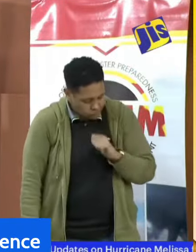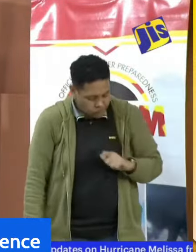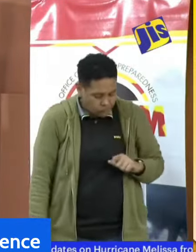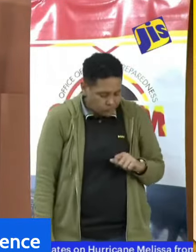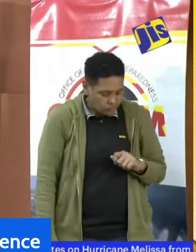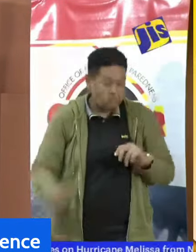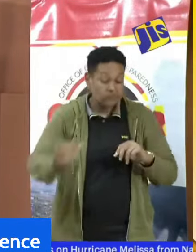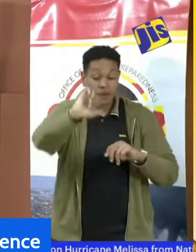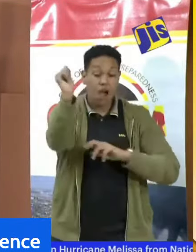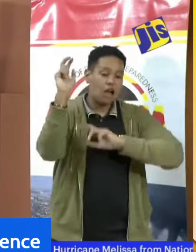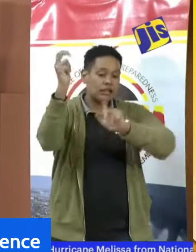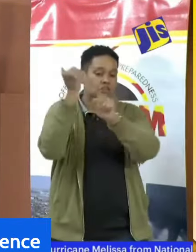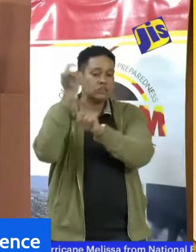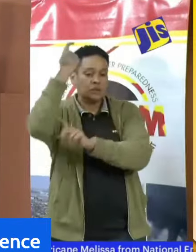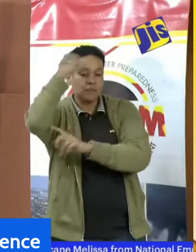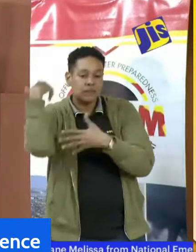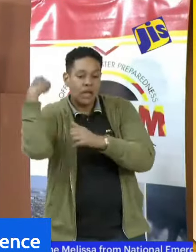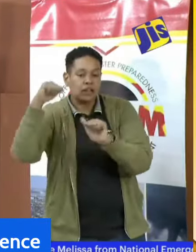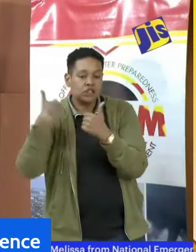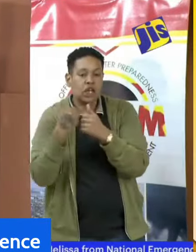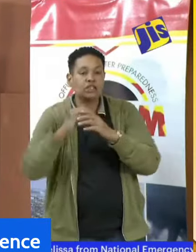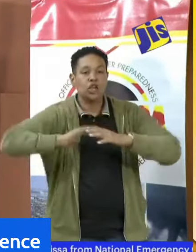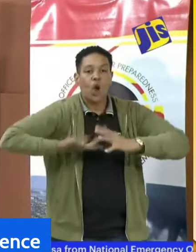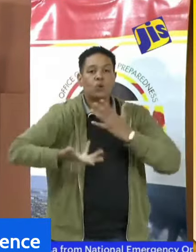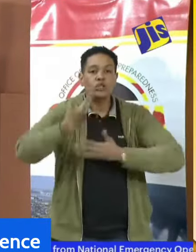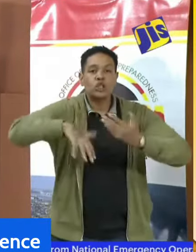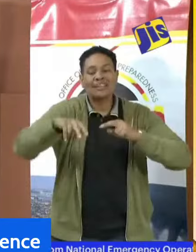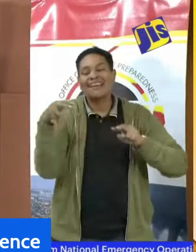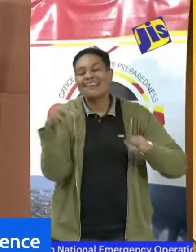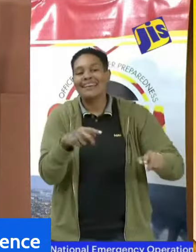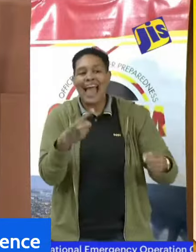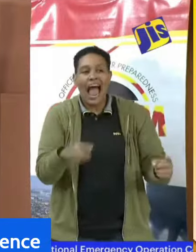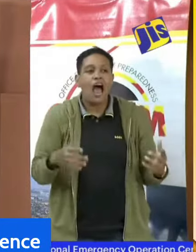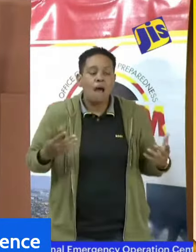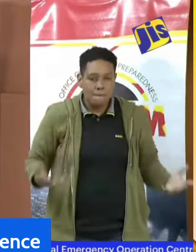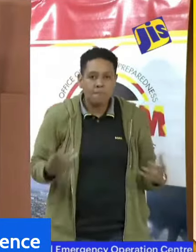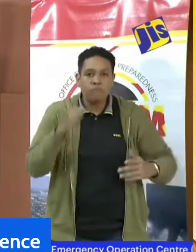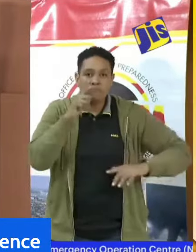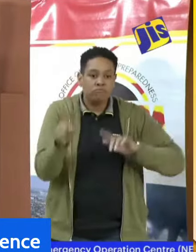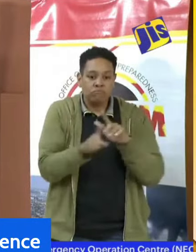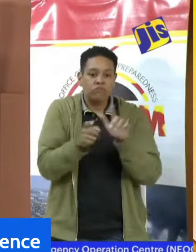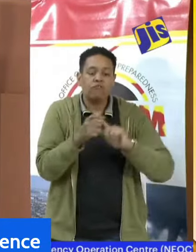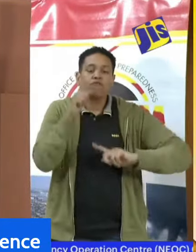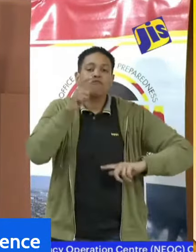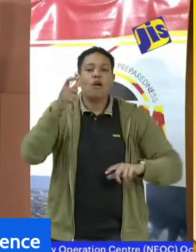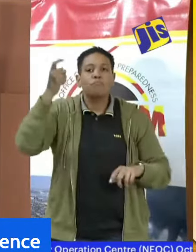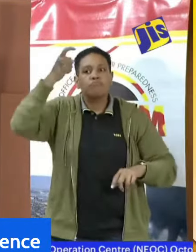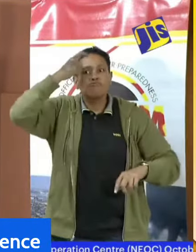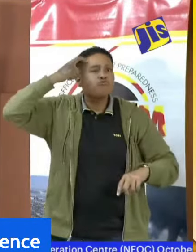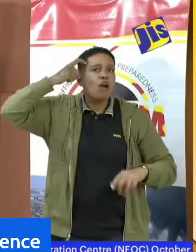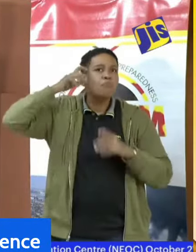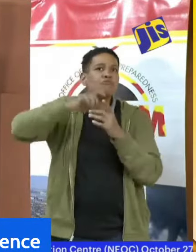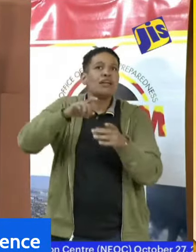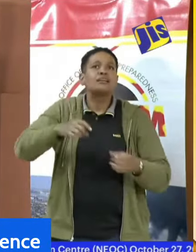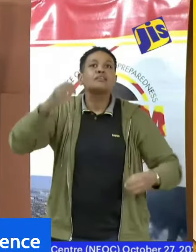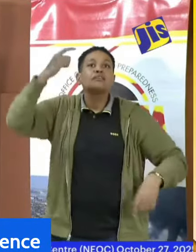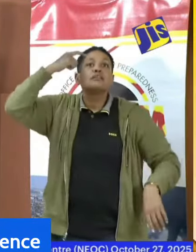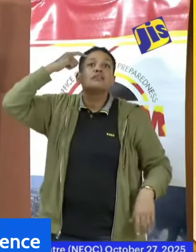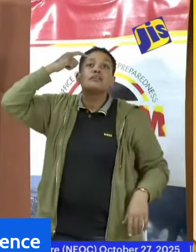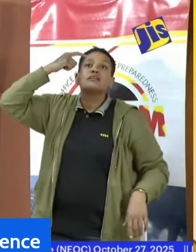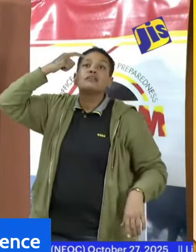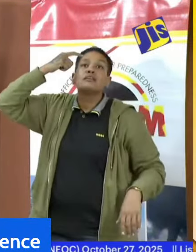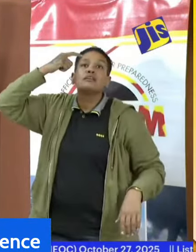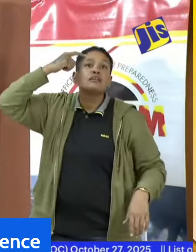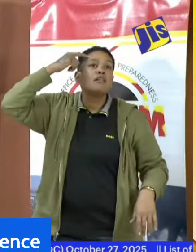issue is the mental health challenge within our society, coming out of the trauma related to this. There are many persons who